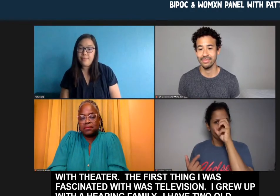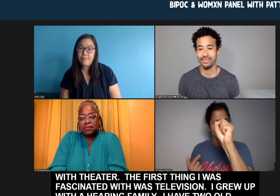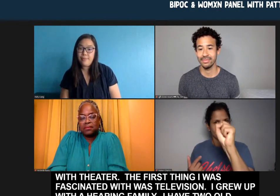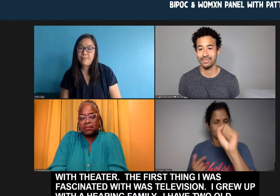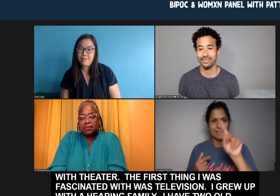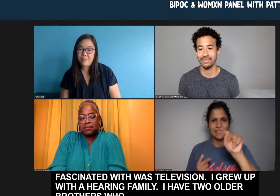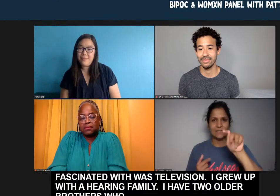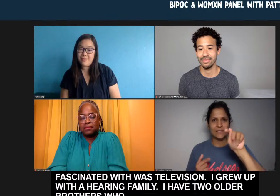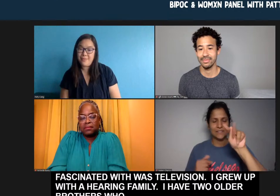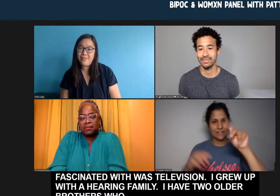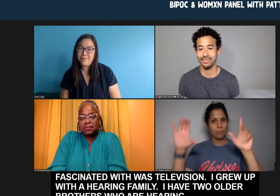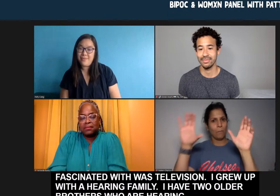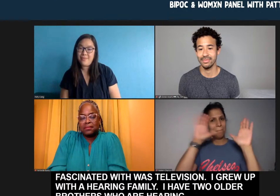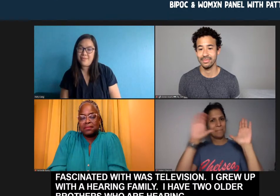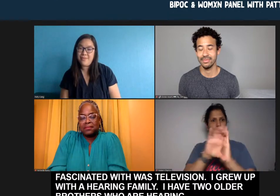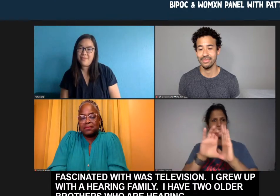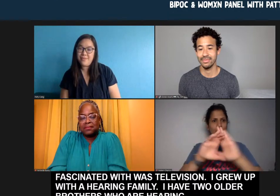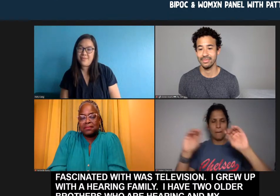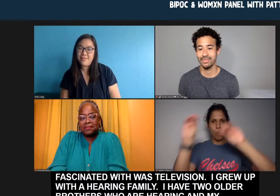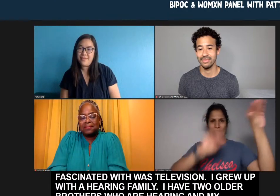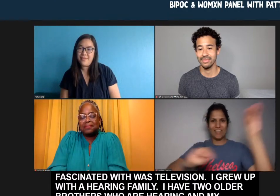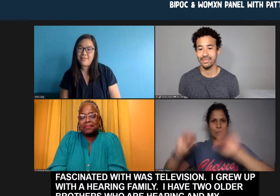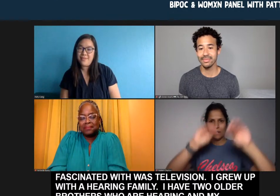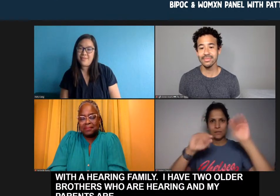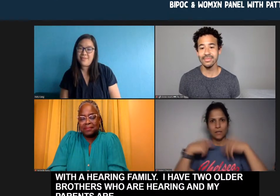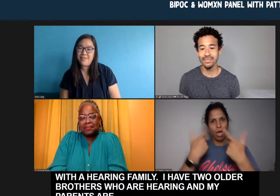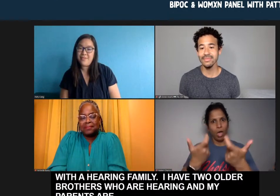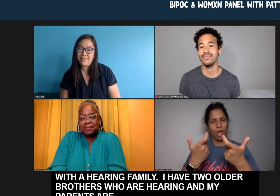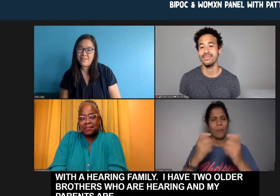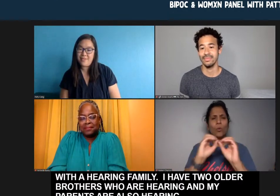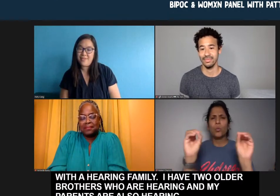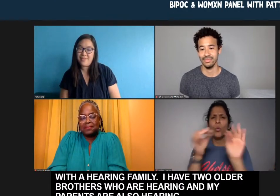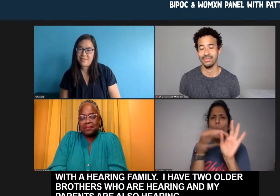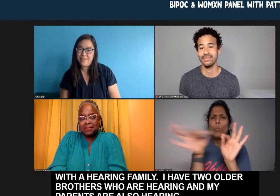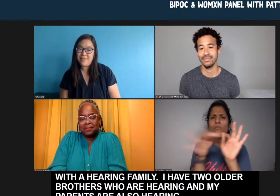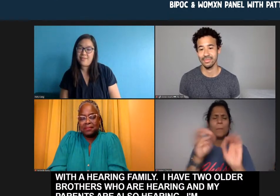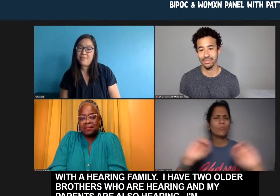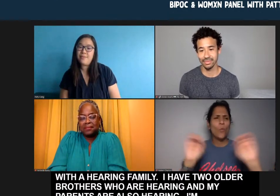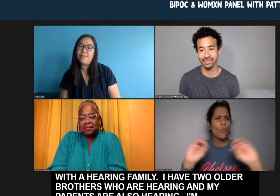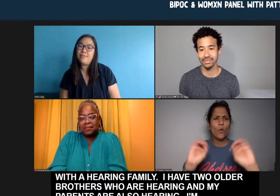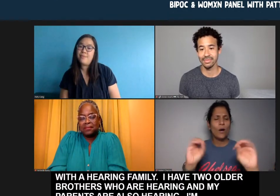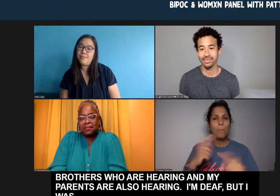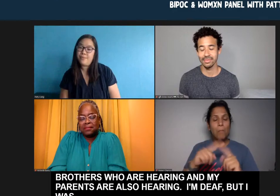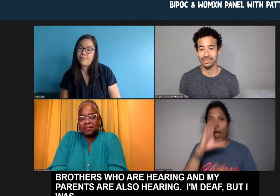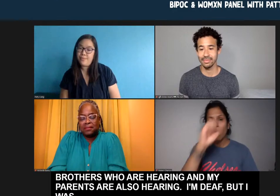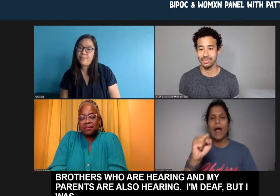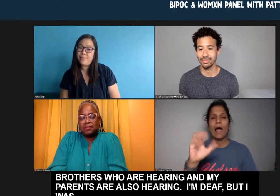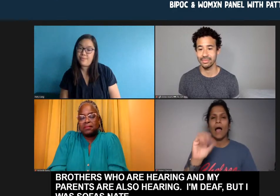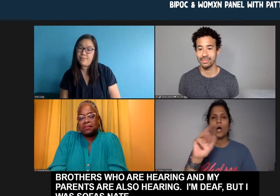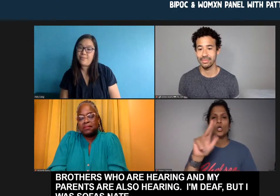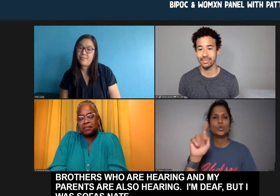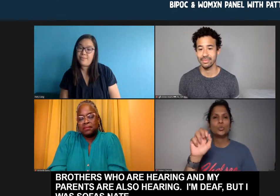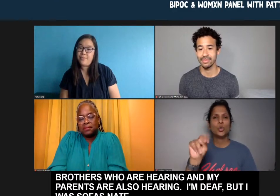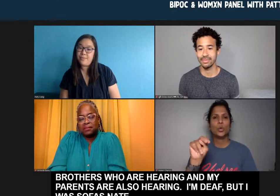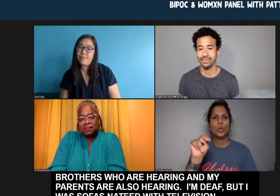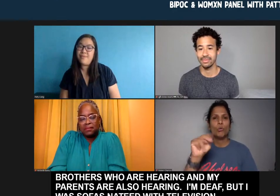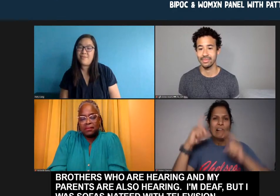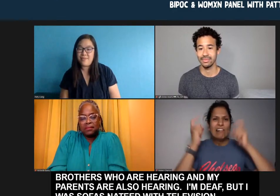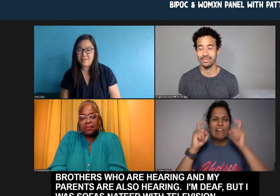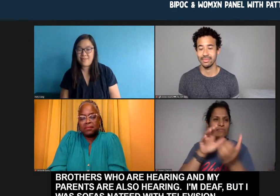was like, oh, I'm deaf, you know, but I was so fascinated with television, with moving pictures, and there were no closed captioning. There was no closed captioning at